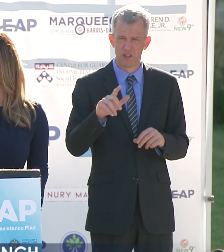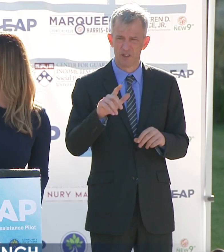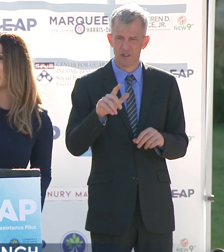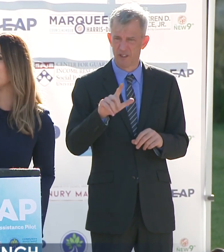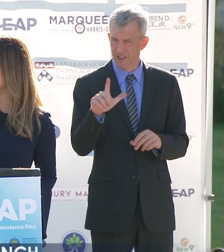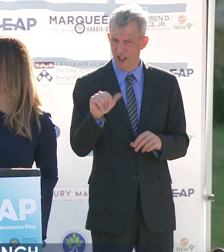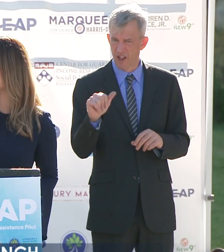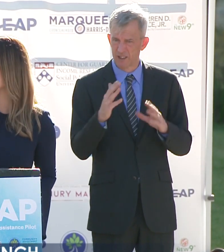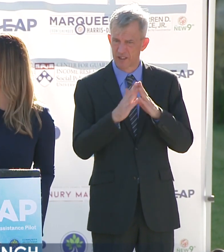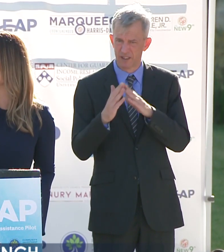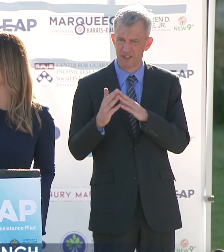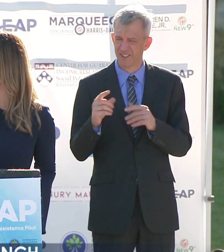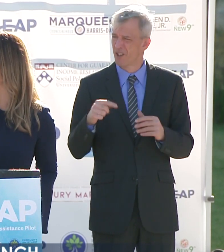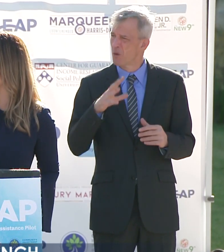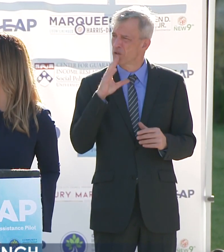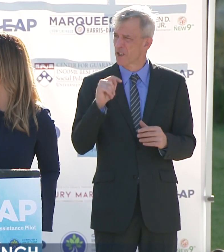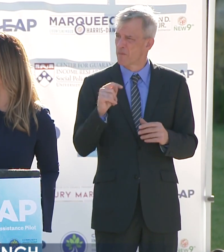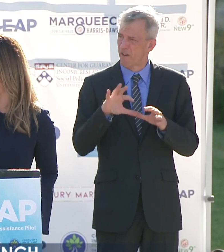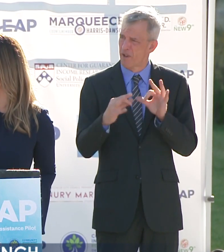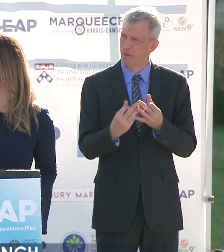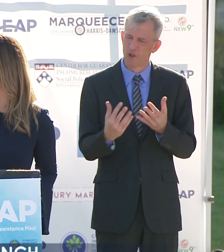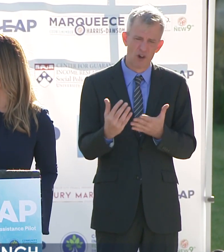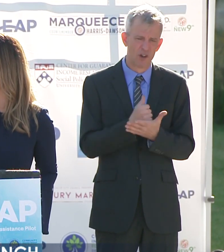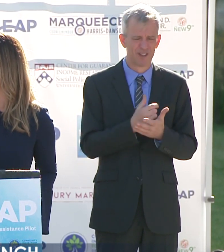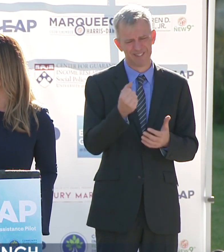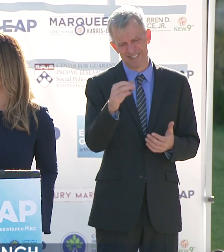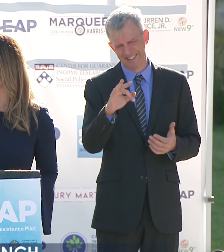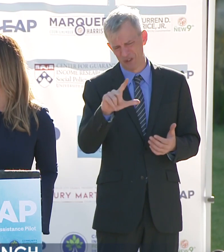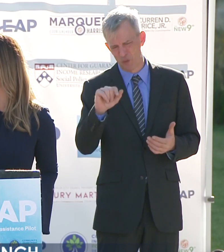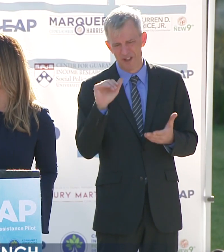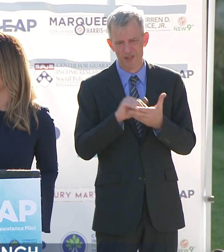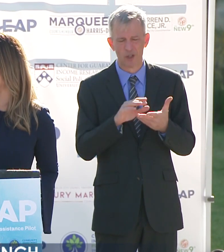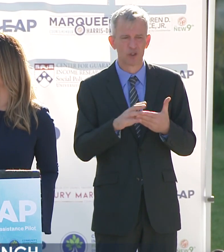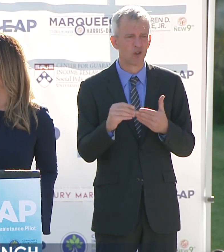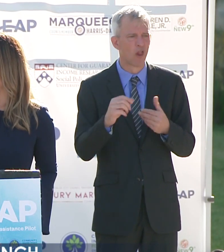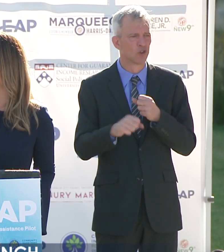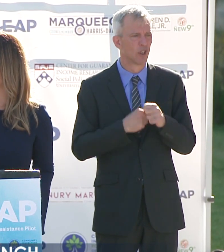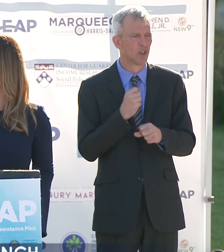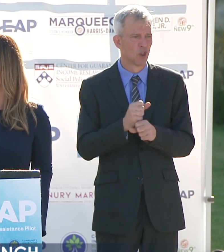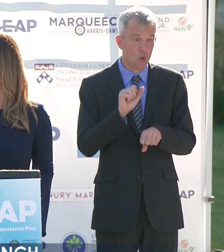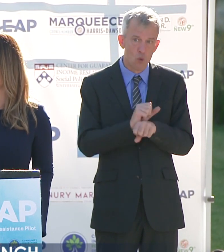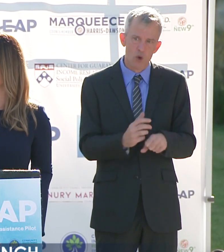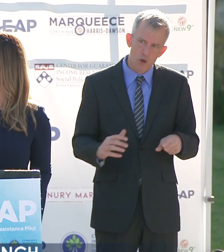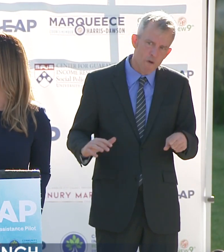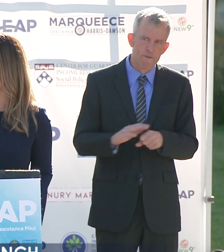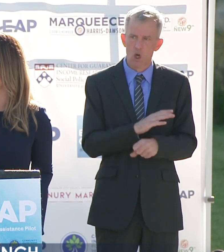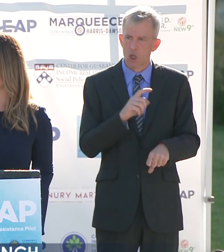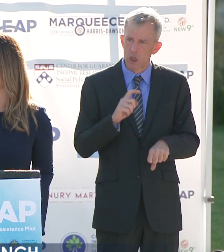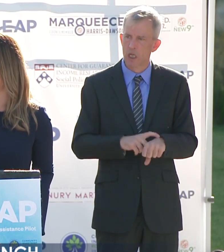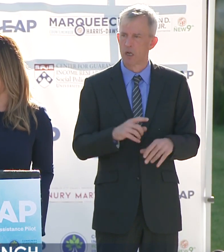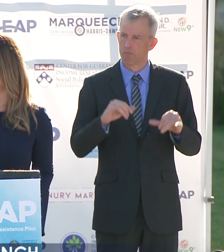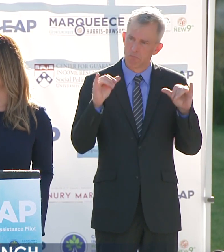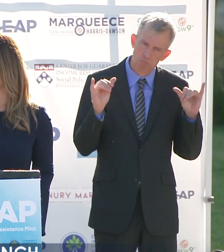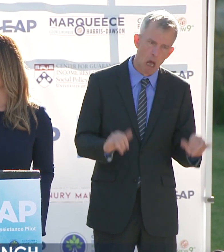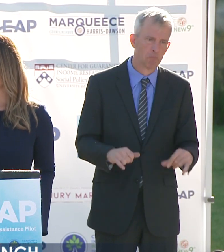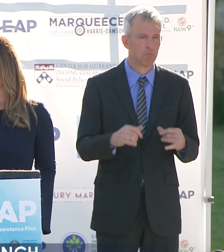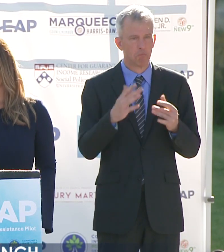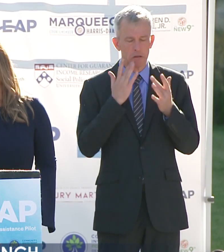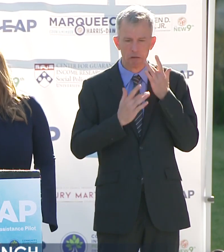making $19,000, $20,000 a year, working full-time, and still unable to make ends